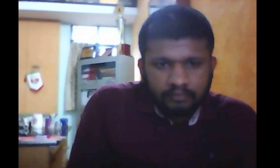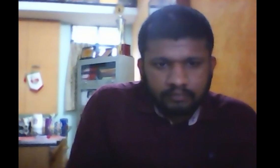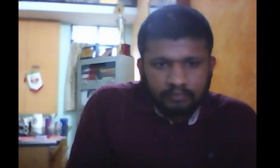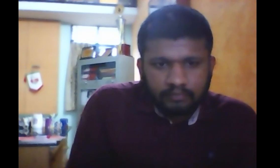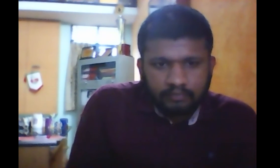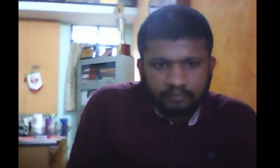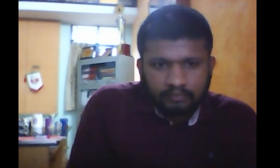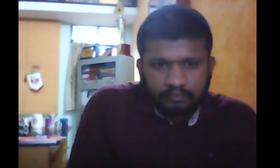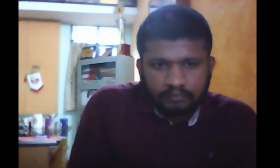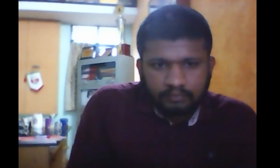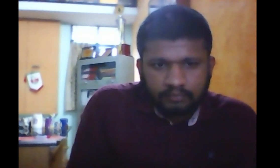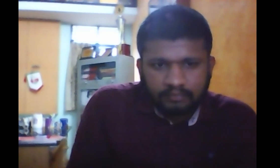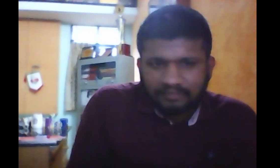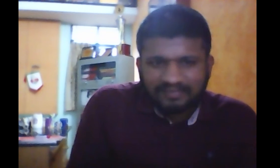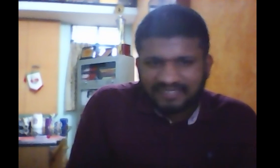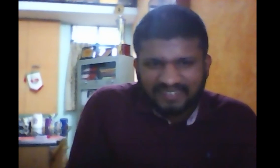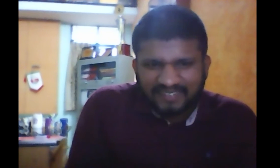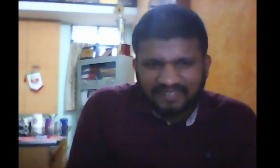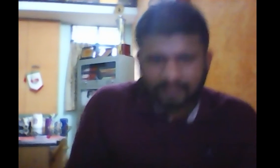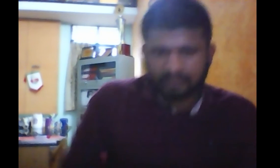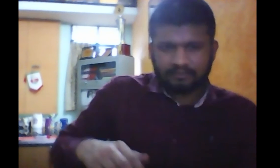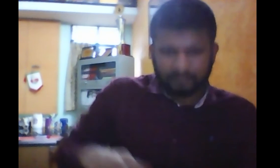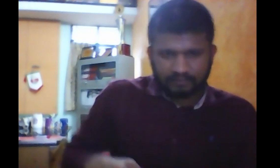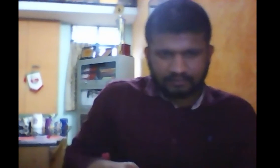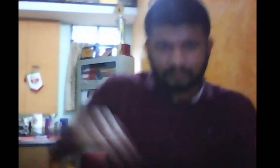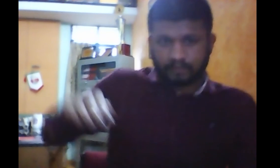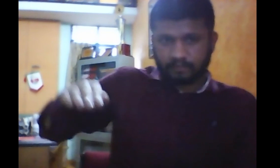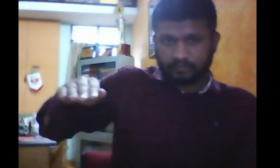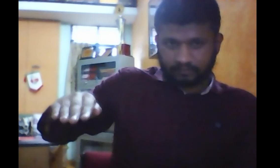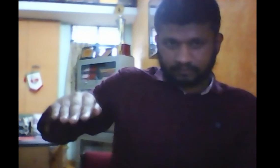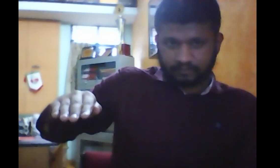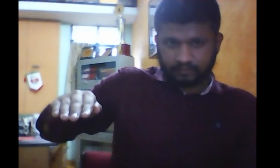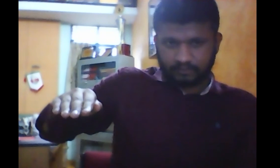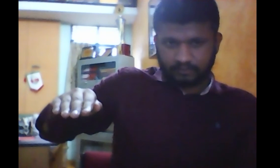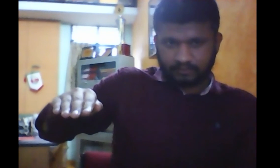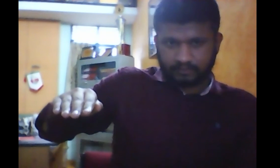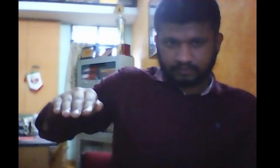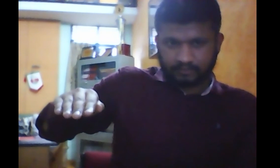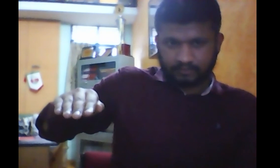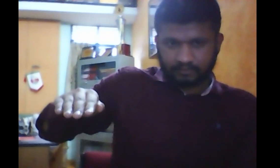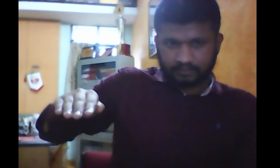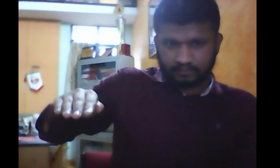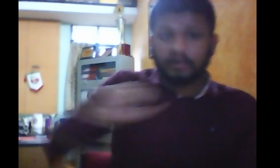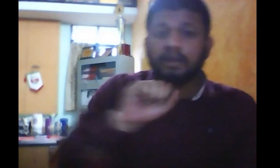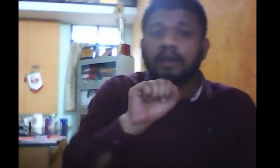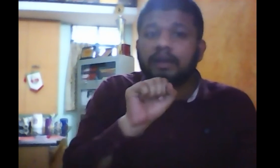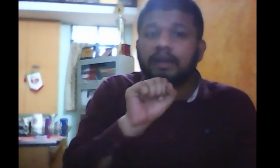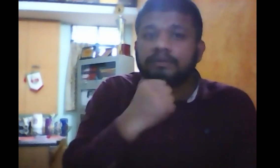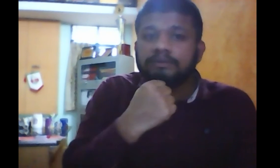How old is the child? Child. Yeah, yeah, yeah. Good, good try. Child.